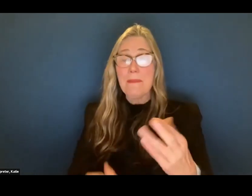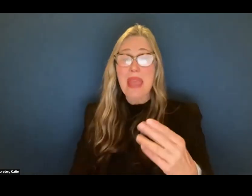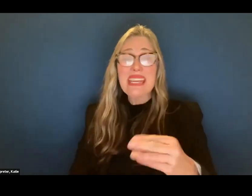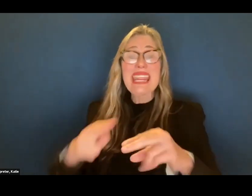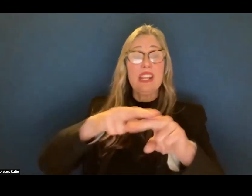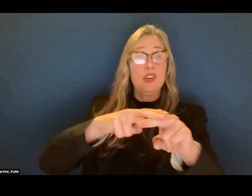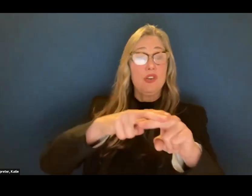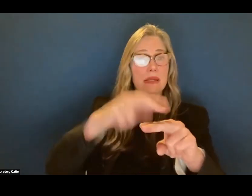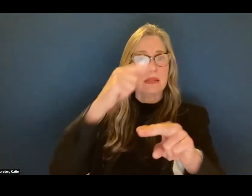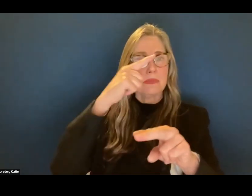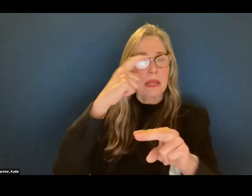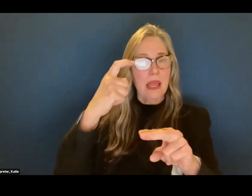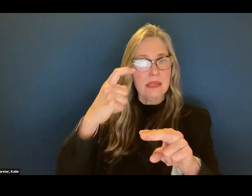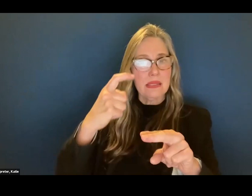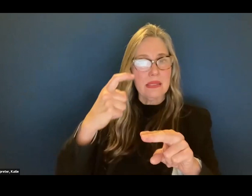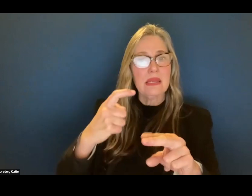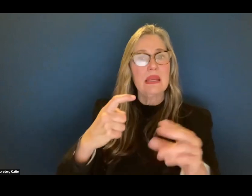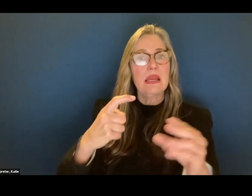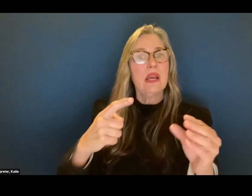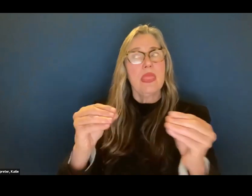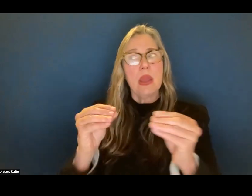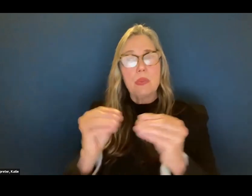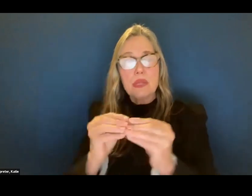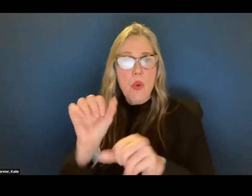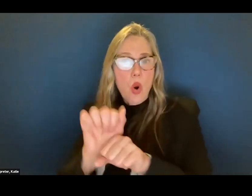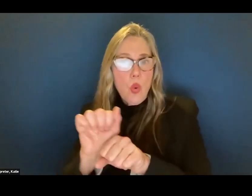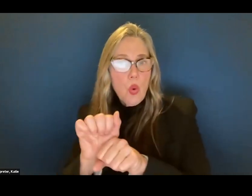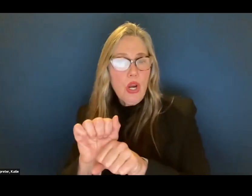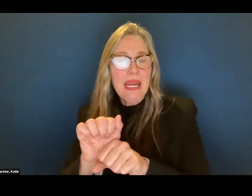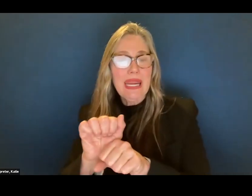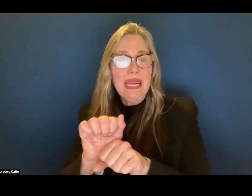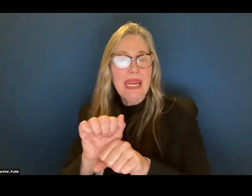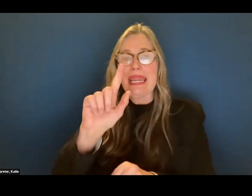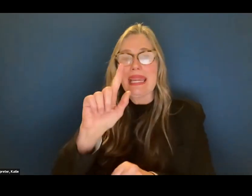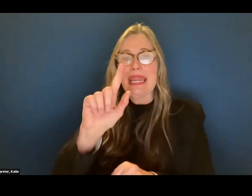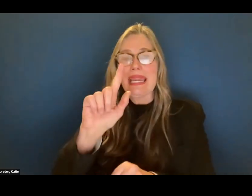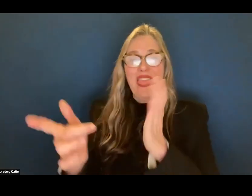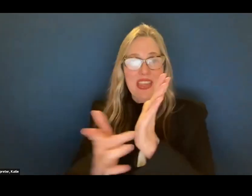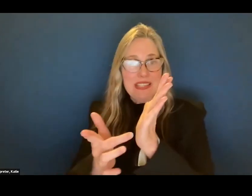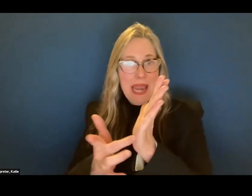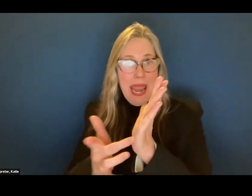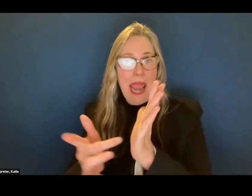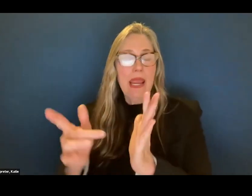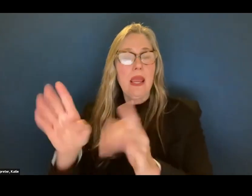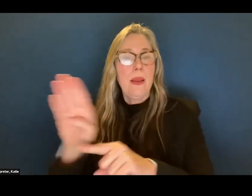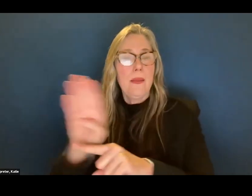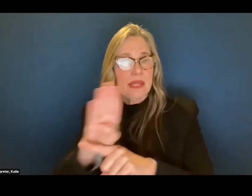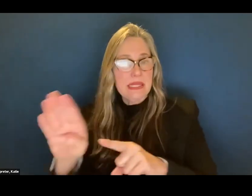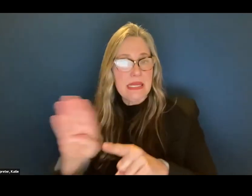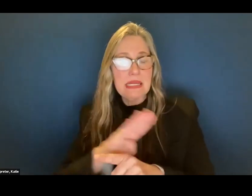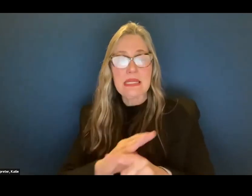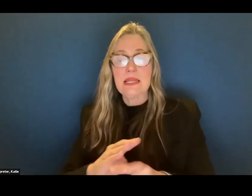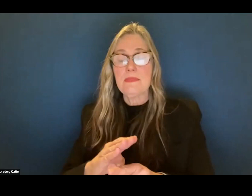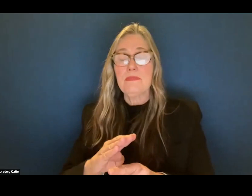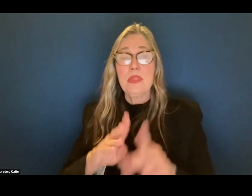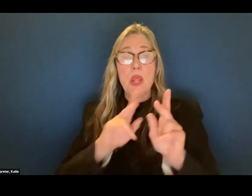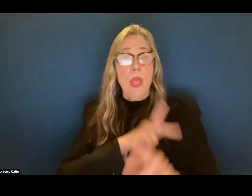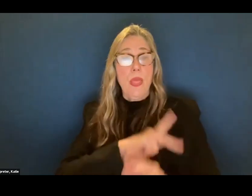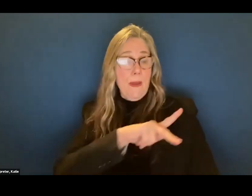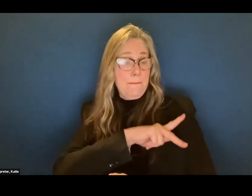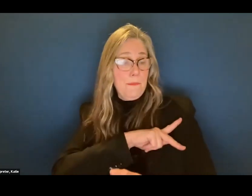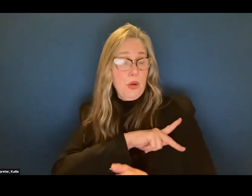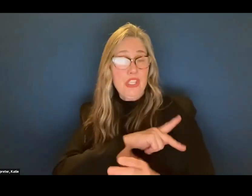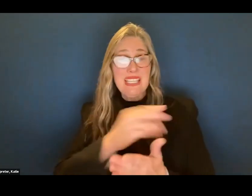higher increases in the tech sector. We had increases in personal income tax in the highest